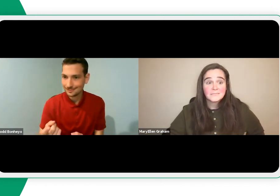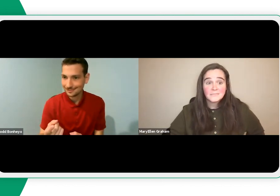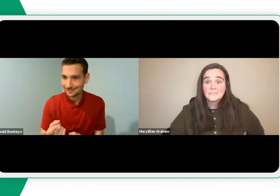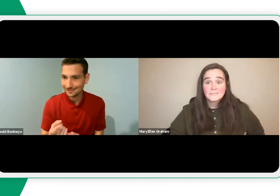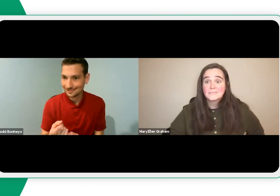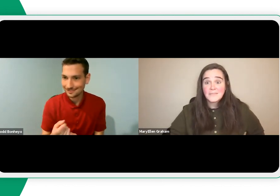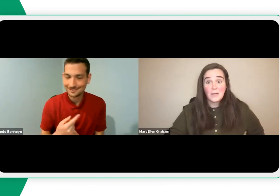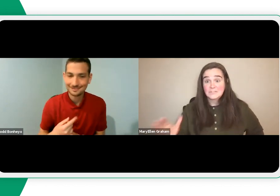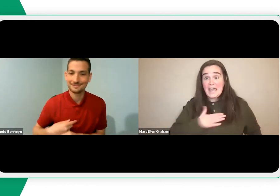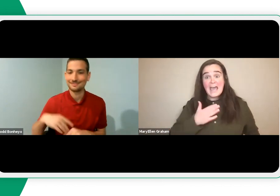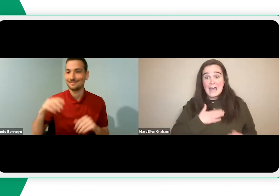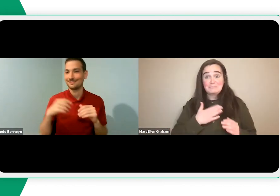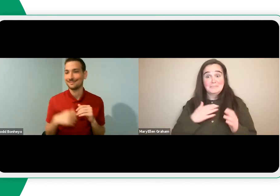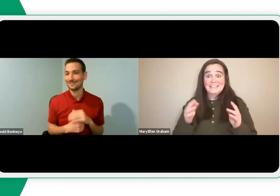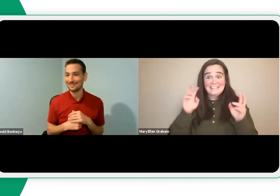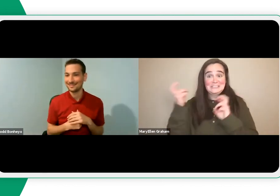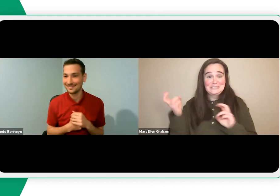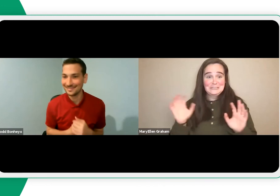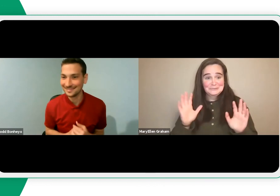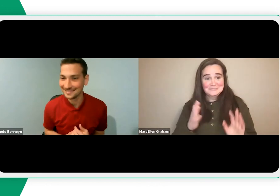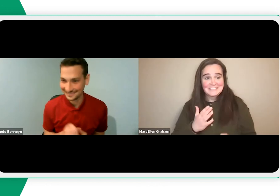we've had thus far.